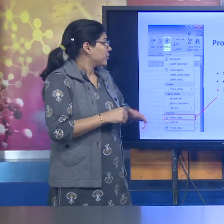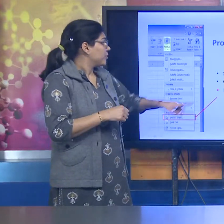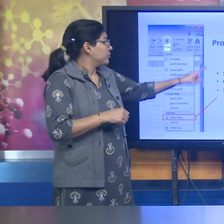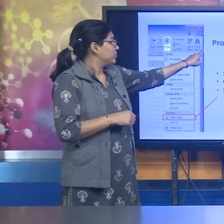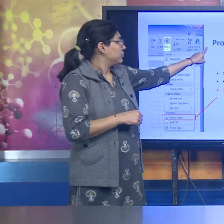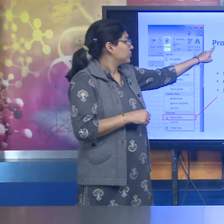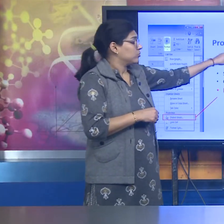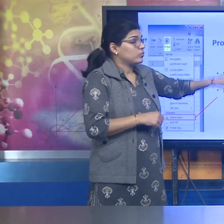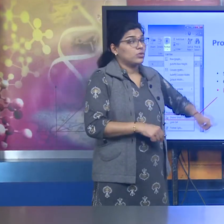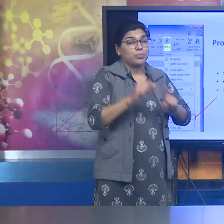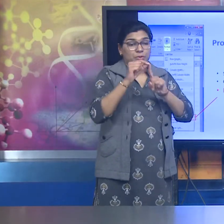now.